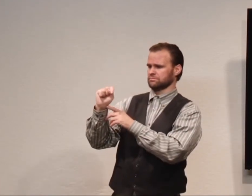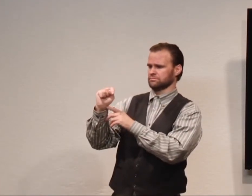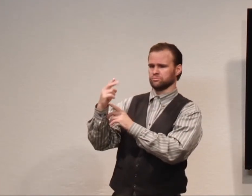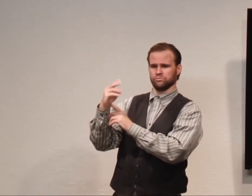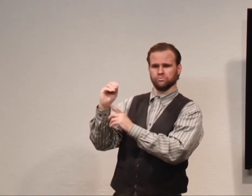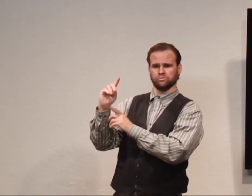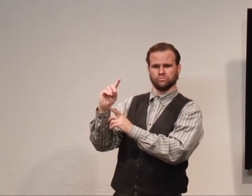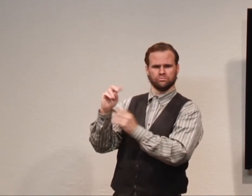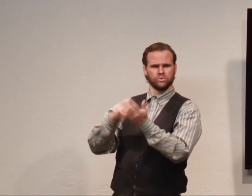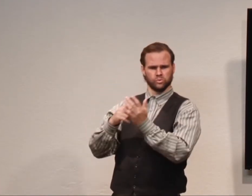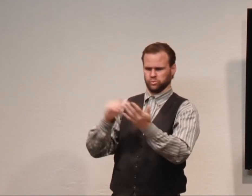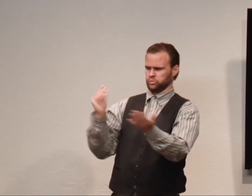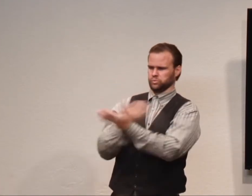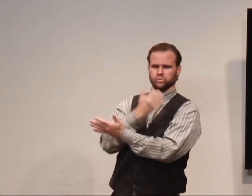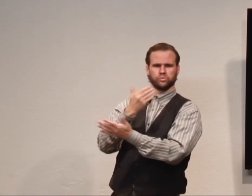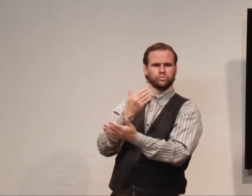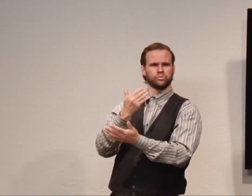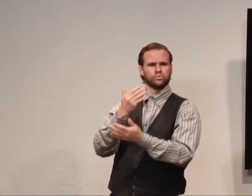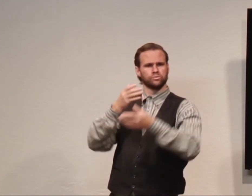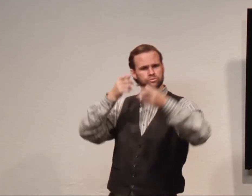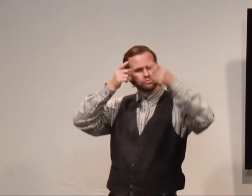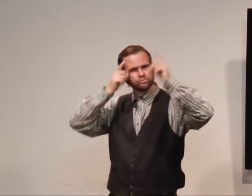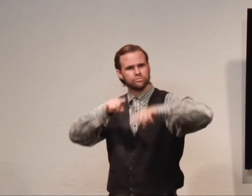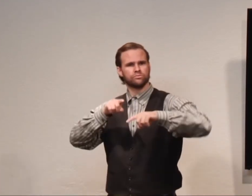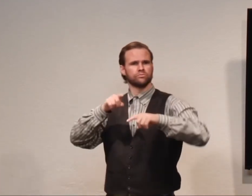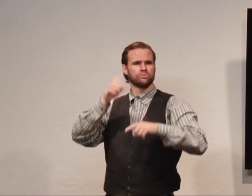In Exodus chapter 19, verses